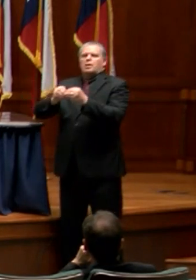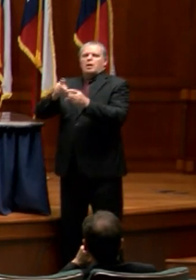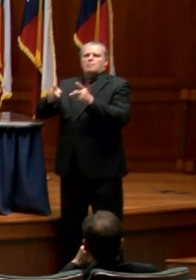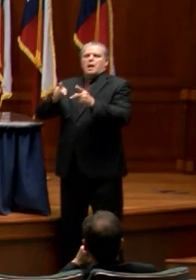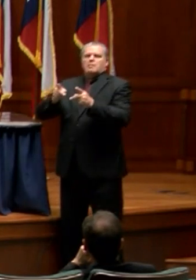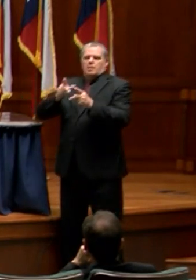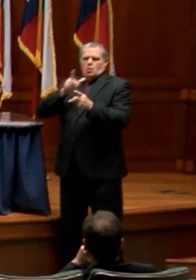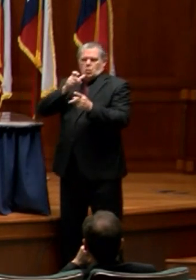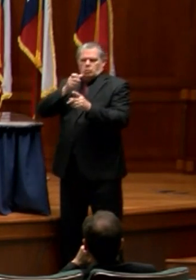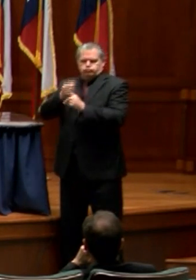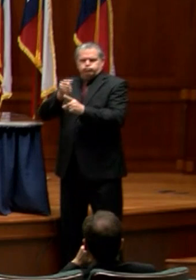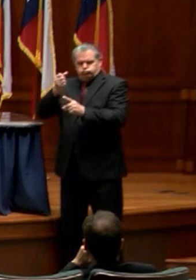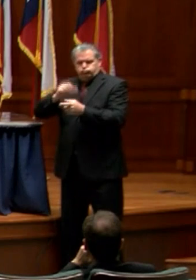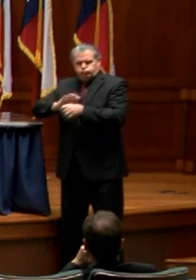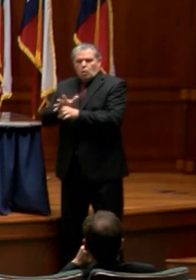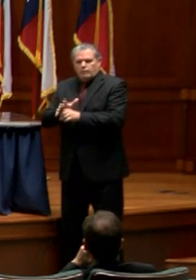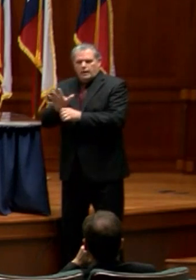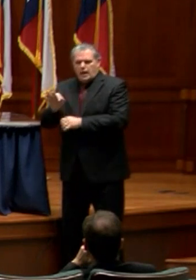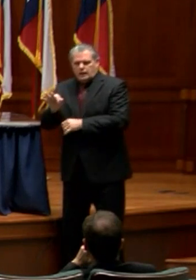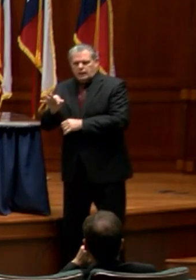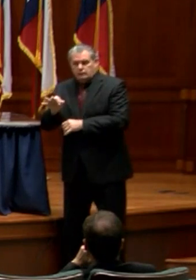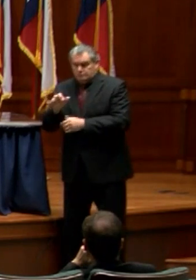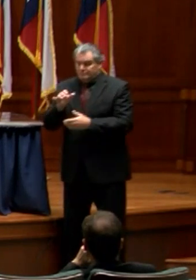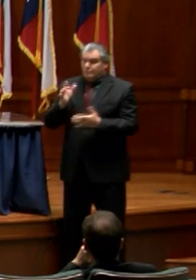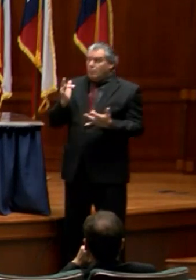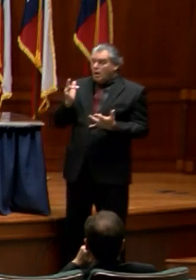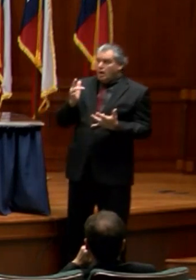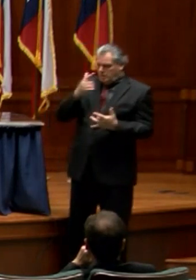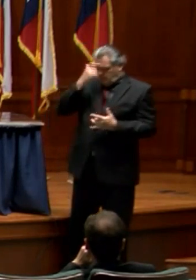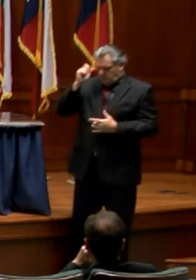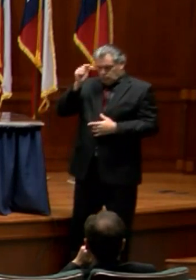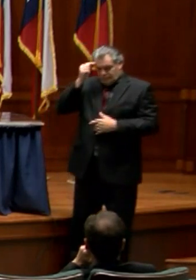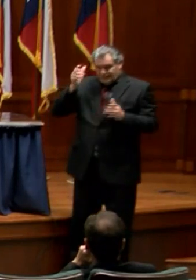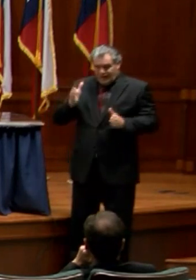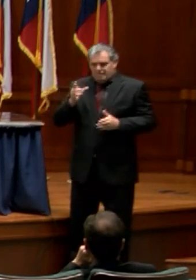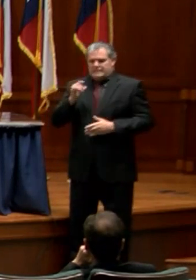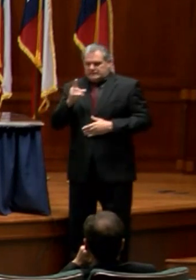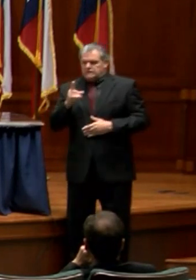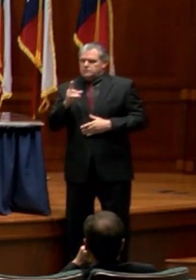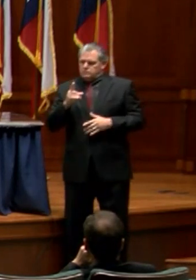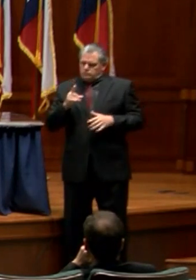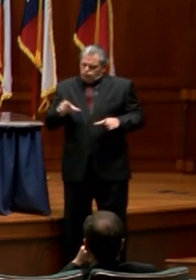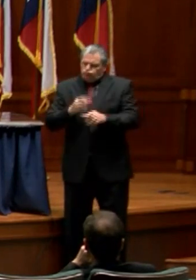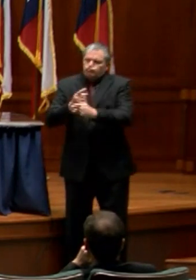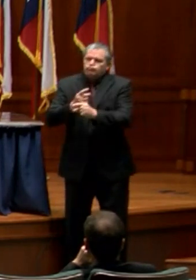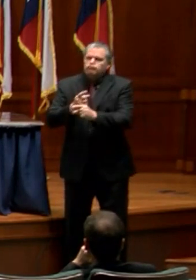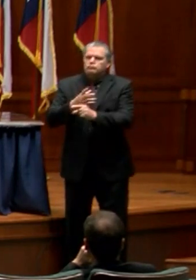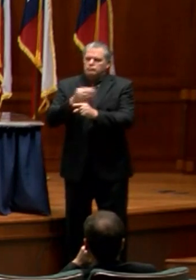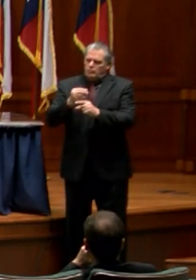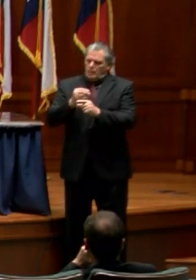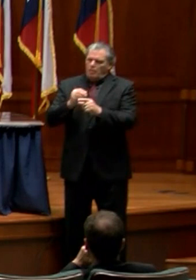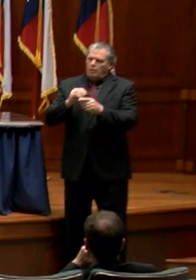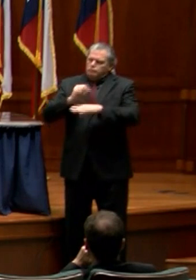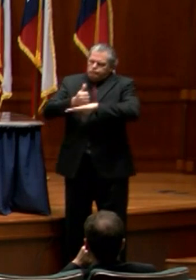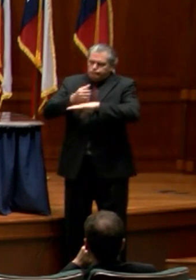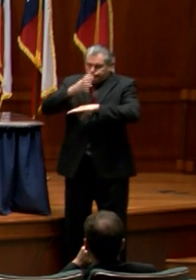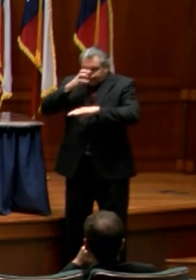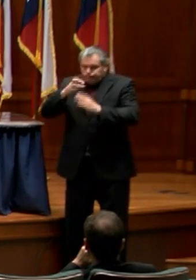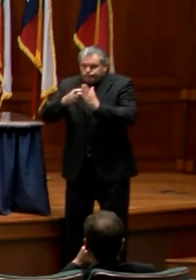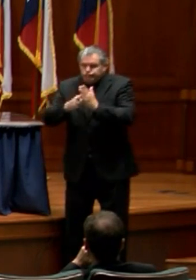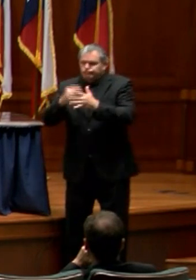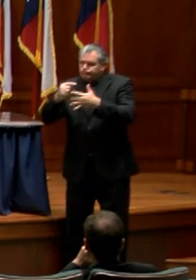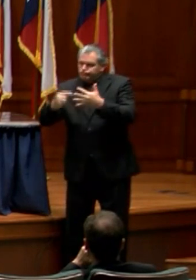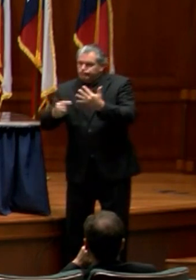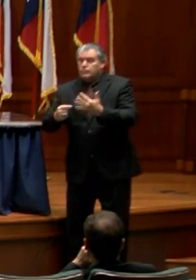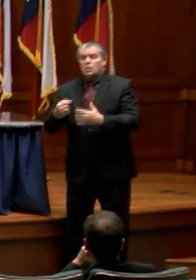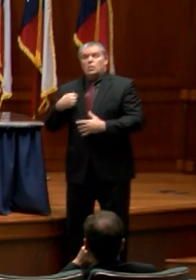of the things that the governor's put in place and the practices that people are observing. I think we need to understand that